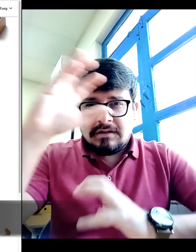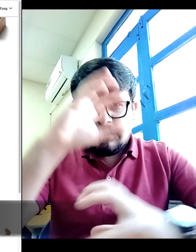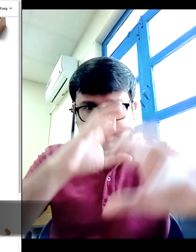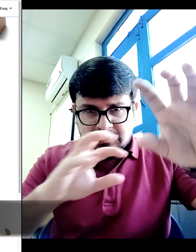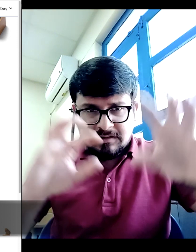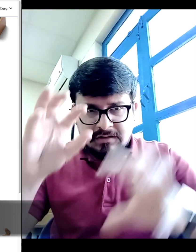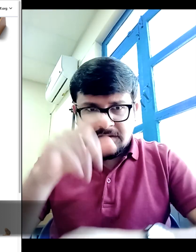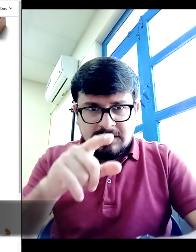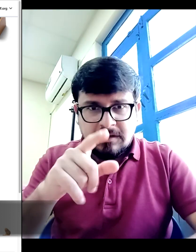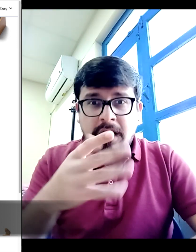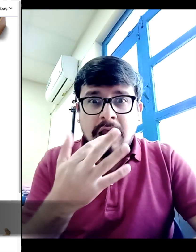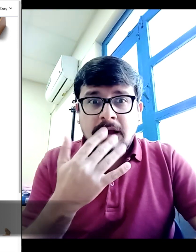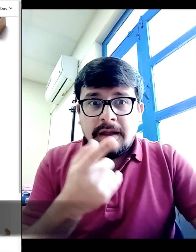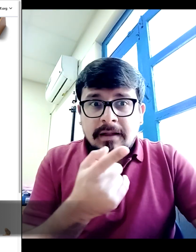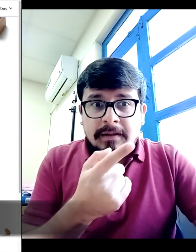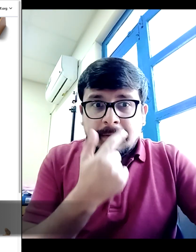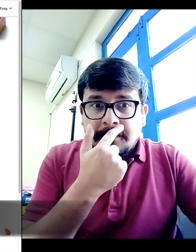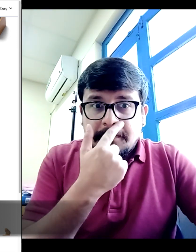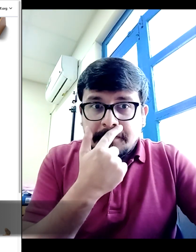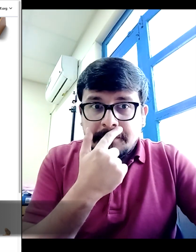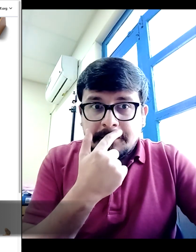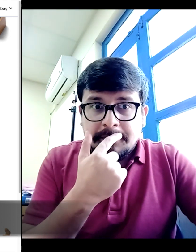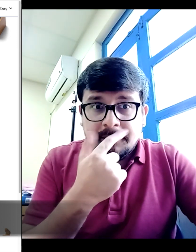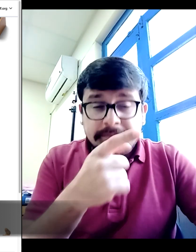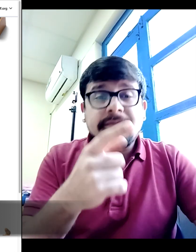elements from futuristic components.